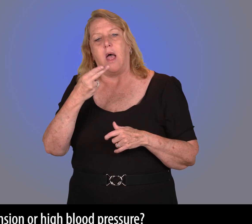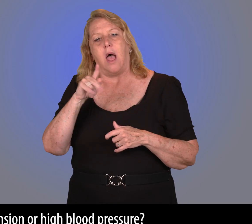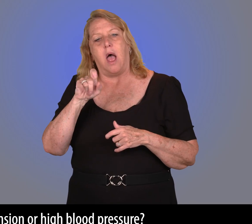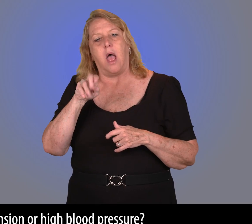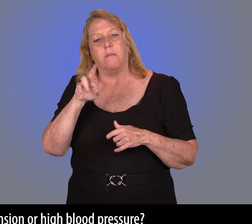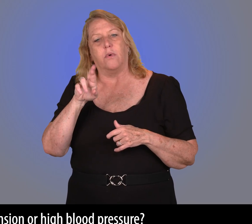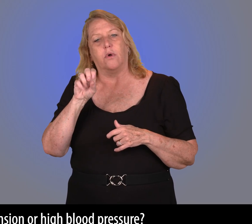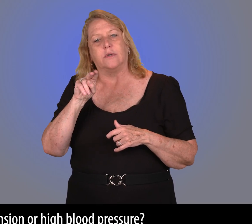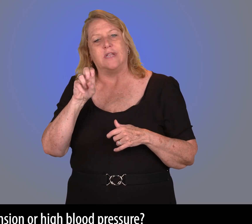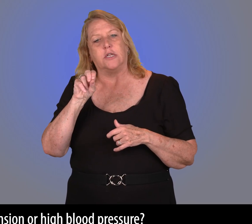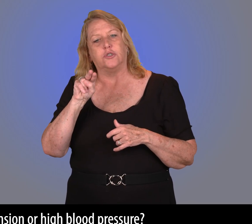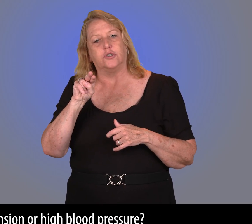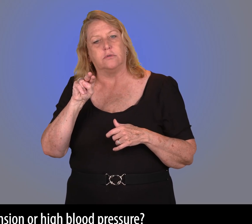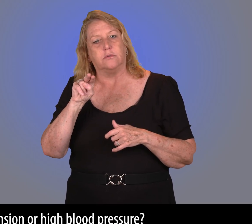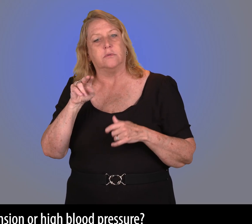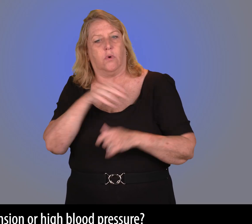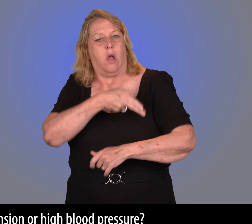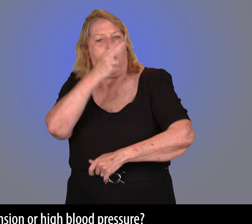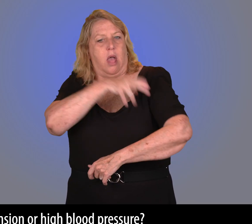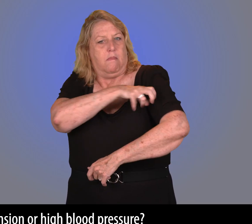Hypertension or high blood pressure?